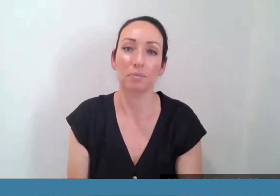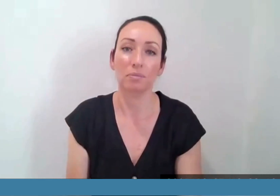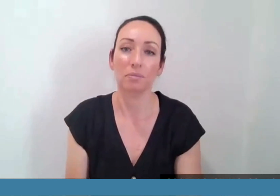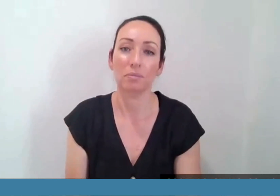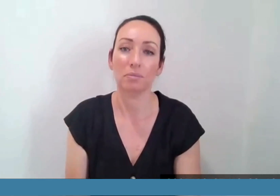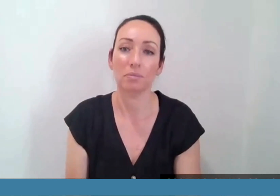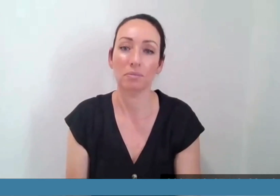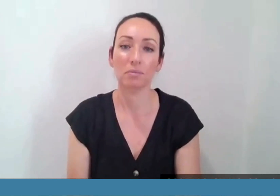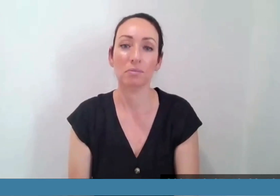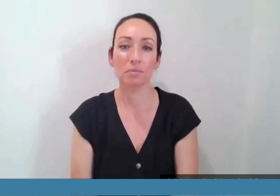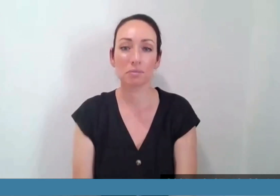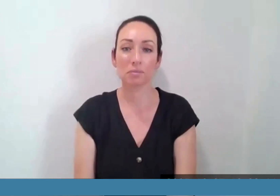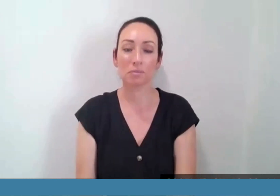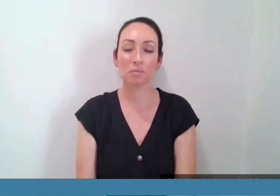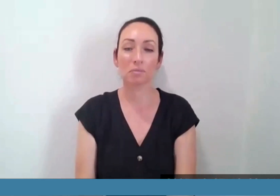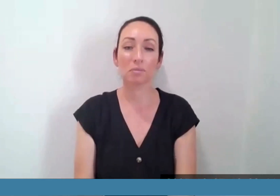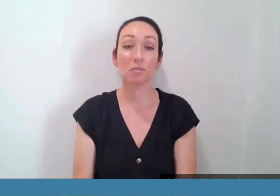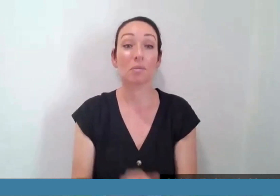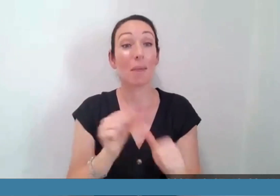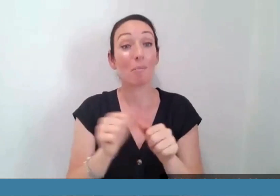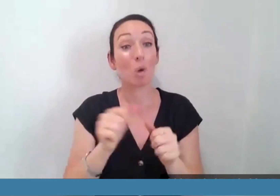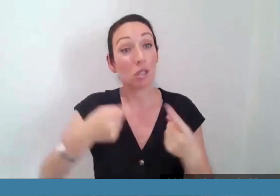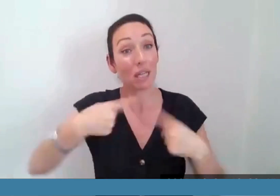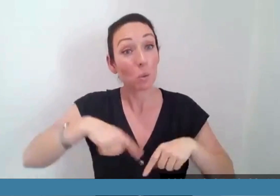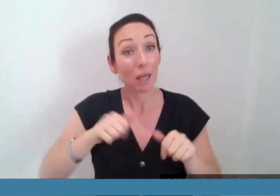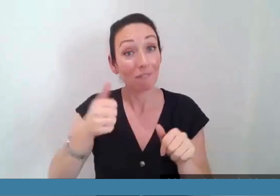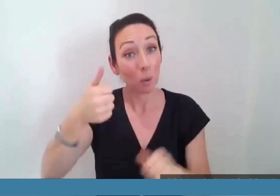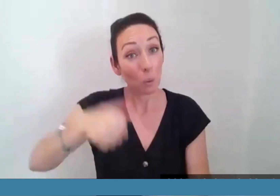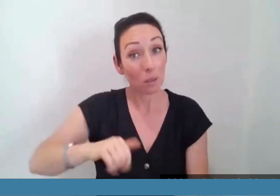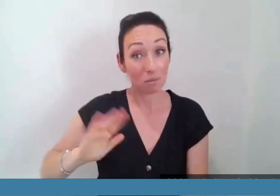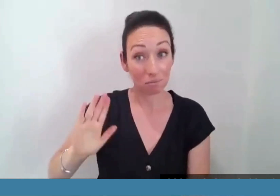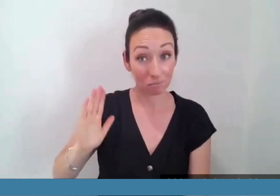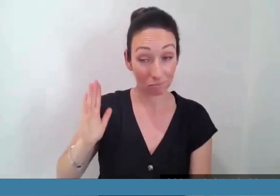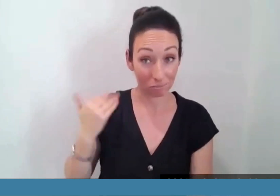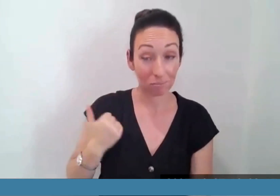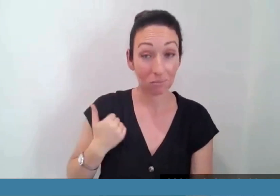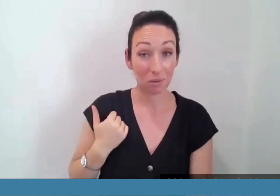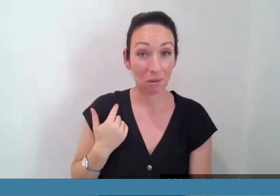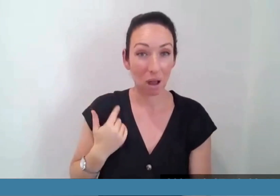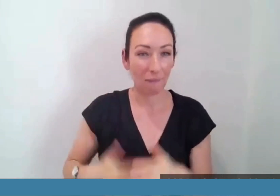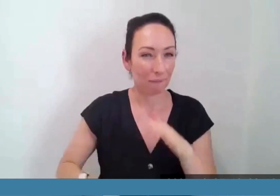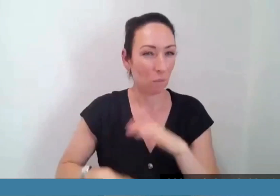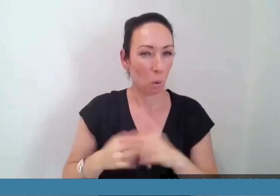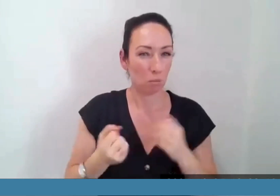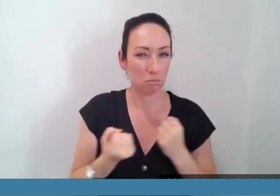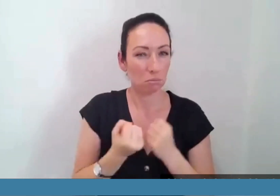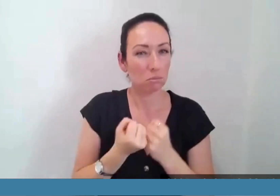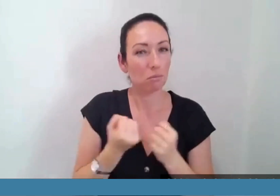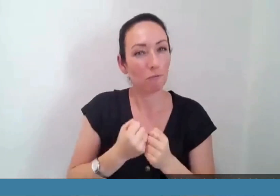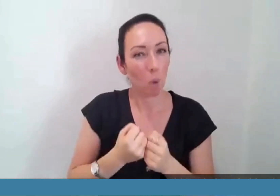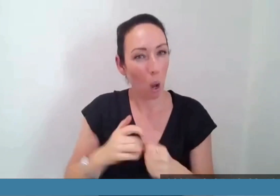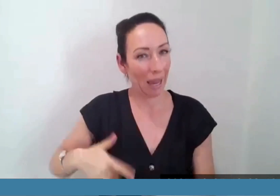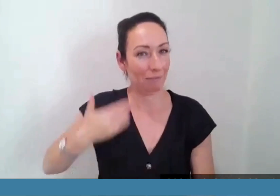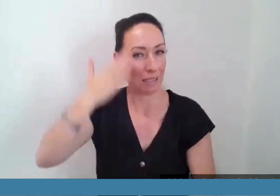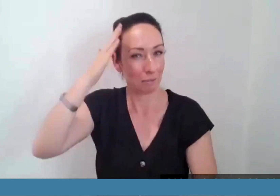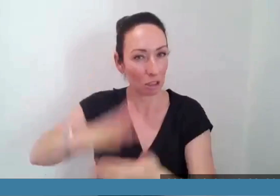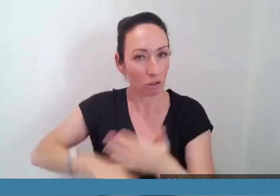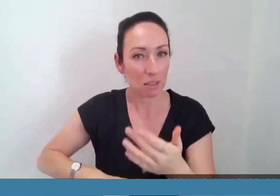The process that we used, grounded in lived experience, shaped by advocacy,